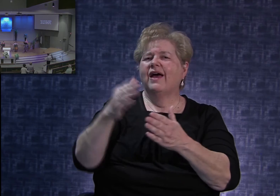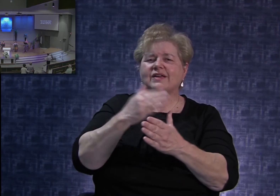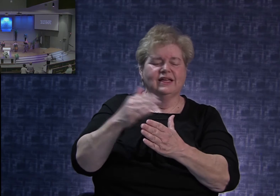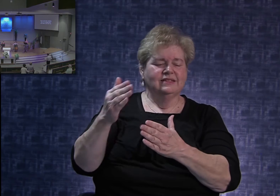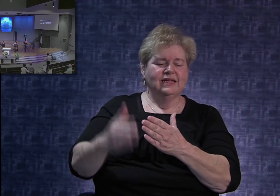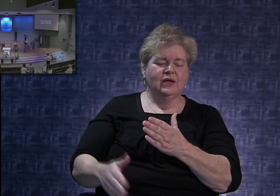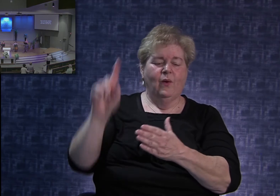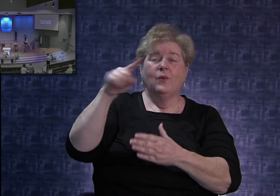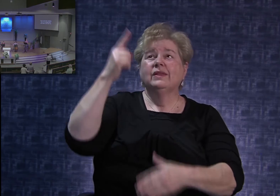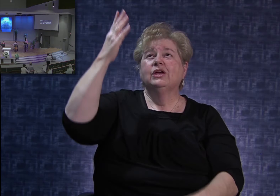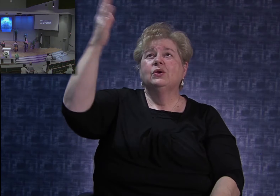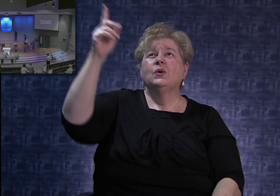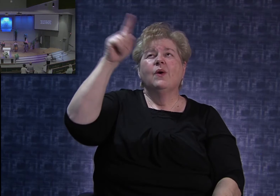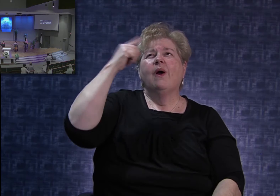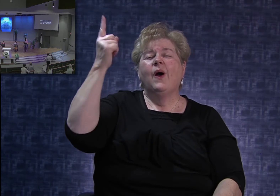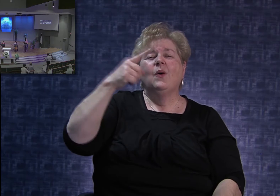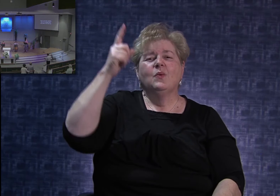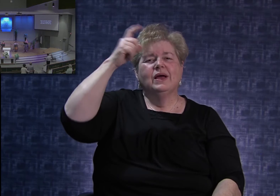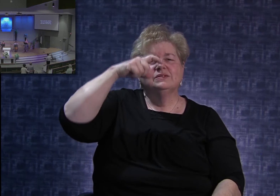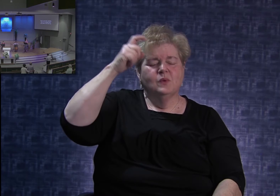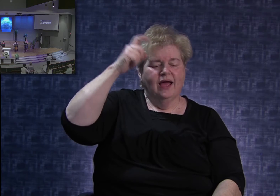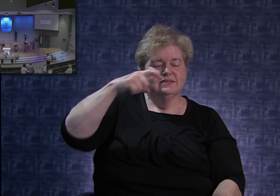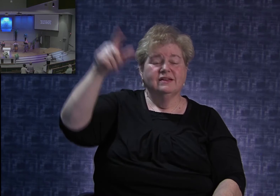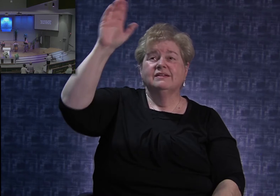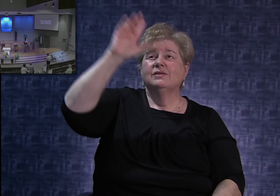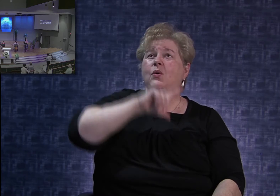truth unending, only